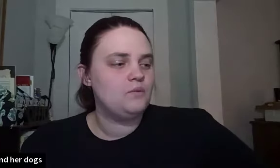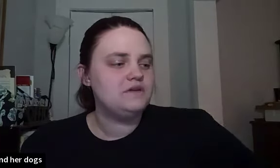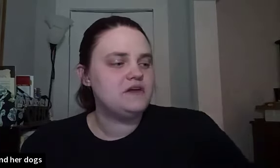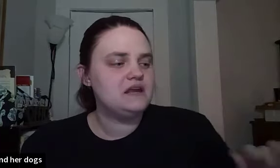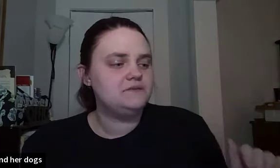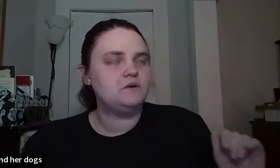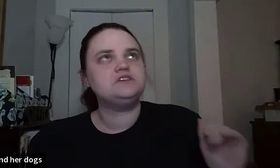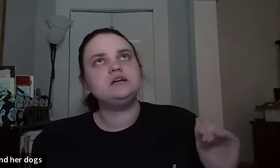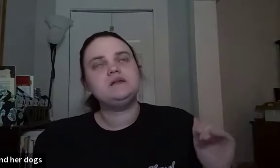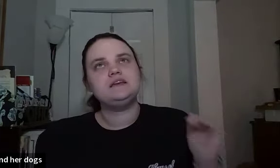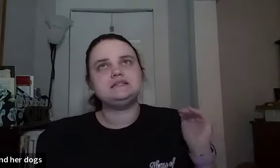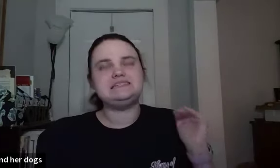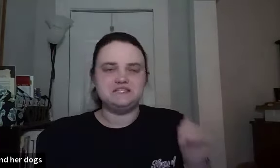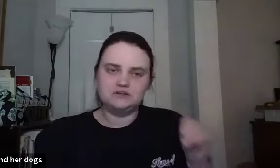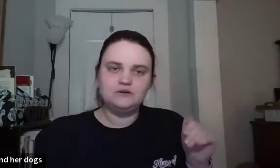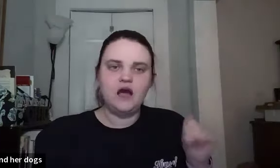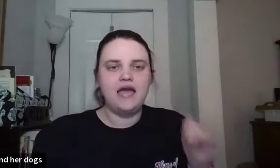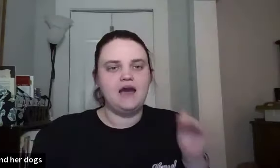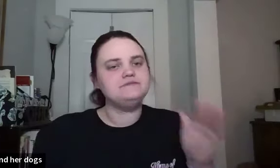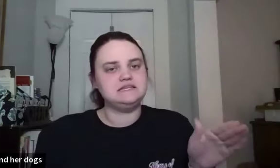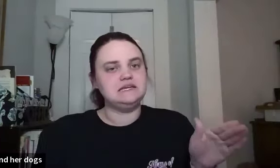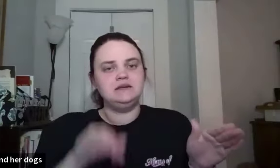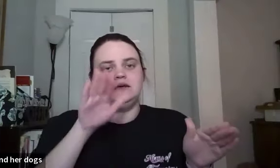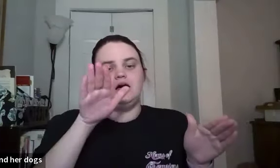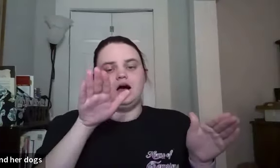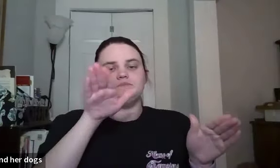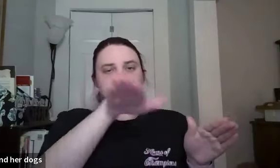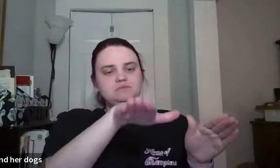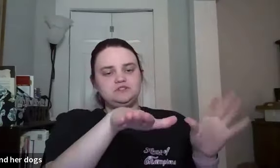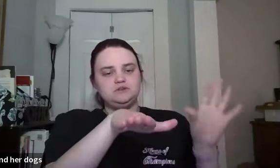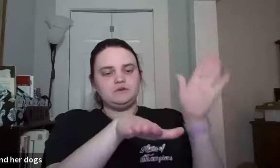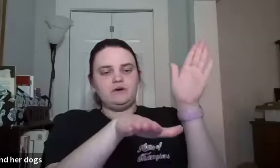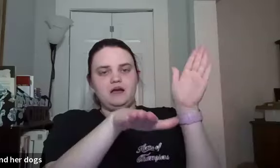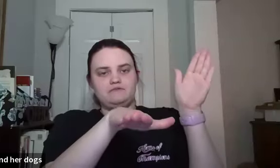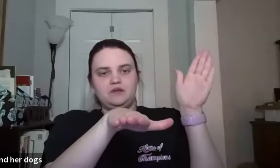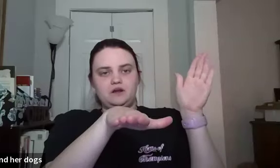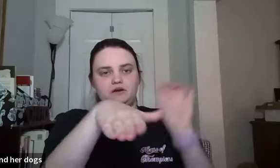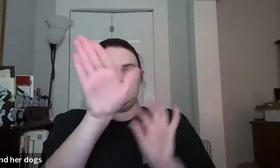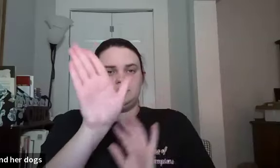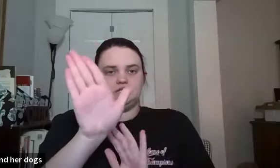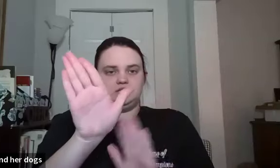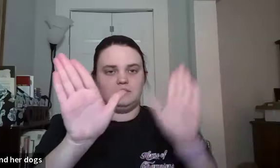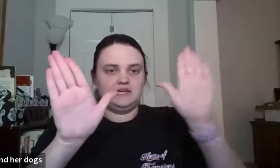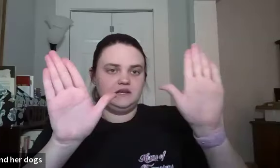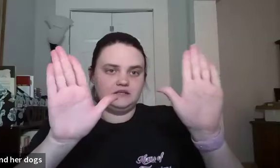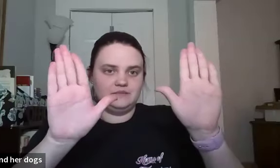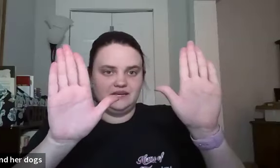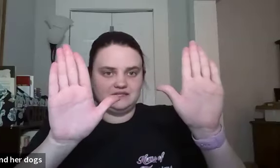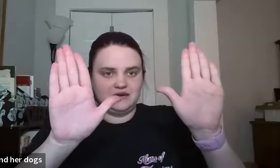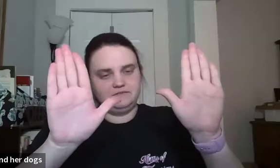With that, if you are talking about like a sea turtle, I have seen some people do where they'll have their dominant and non-dominant hands kind of